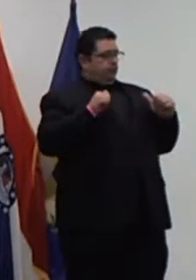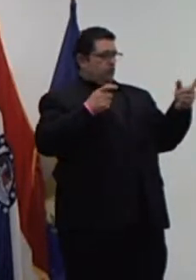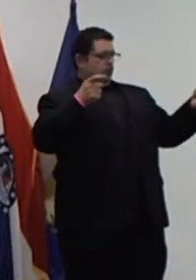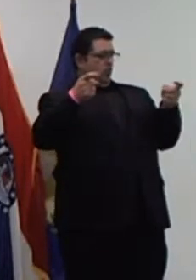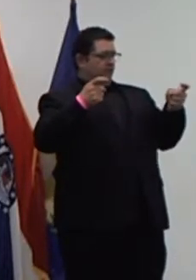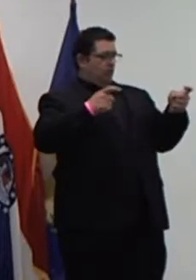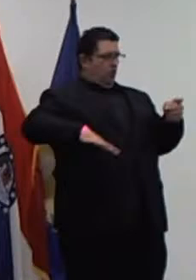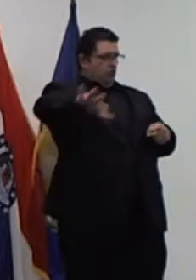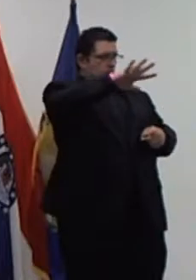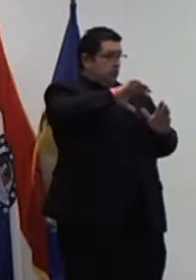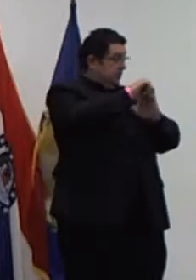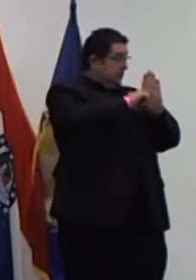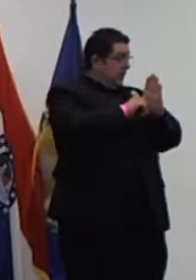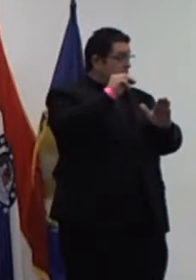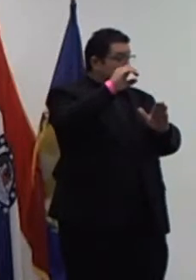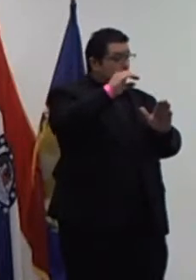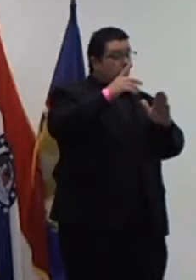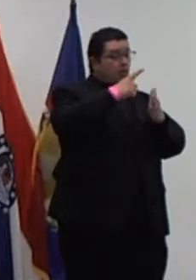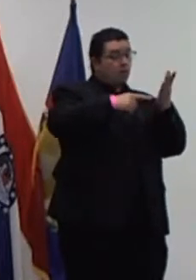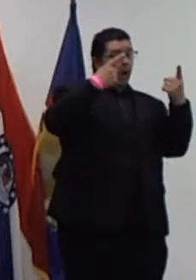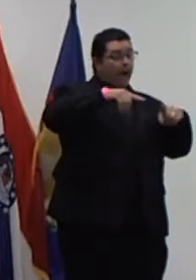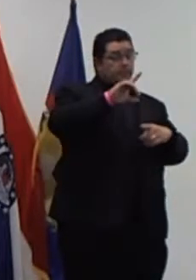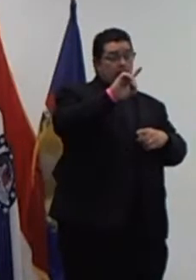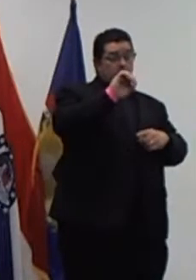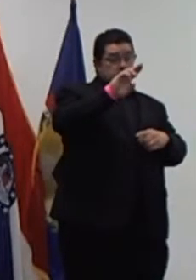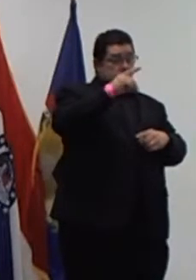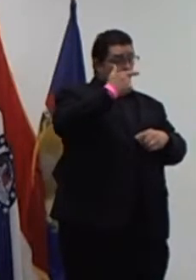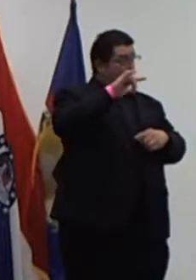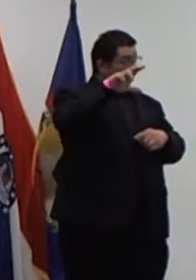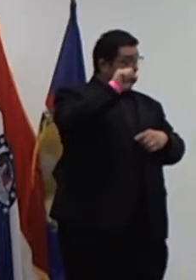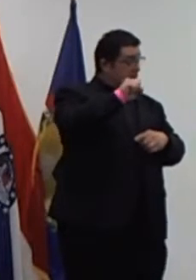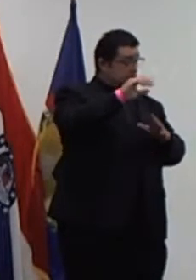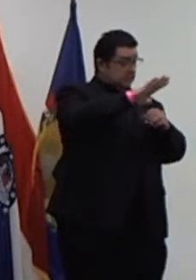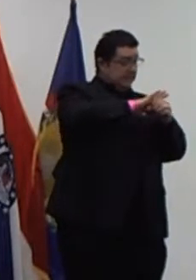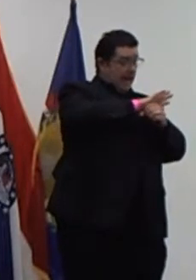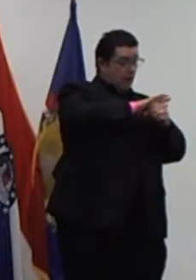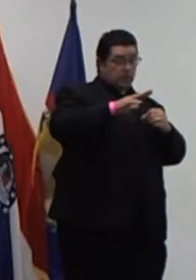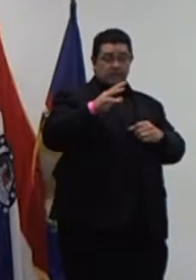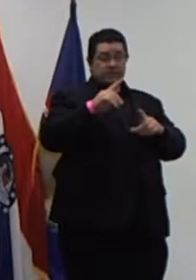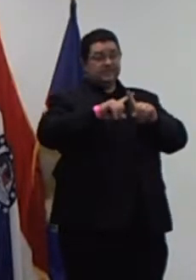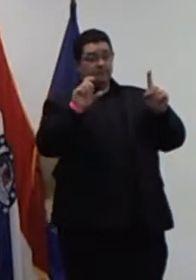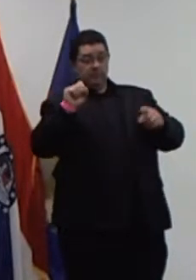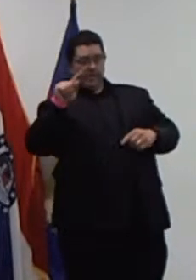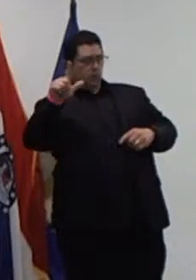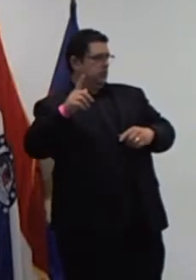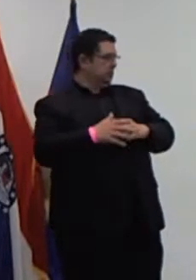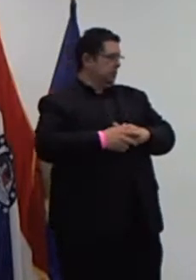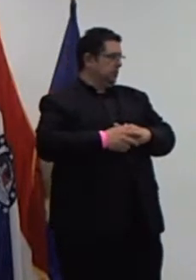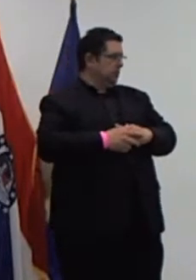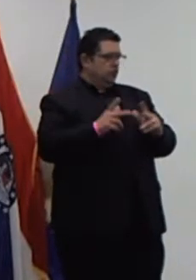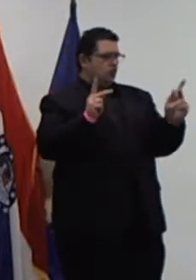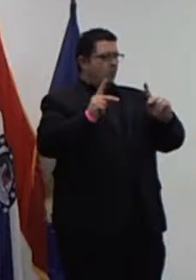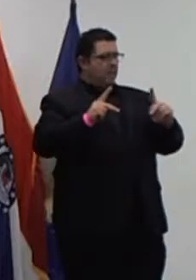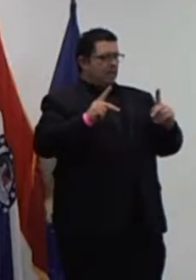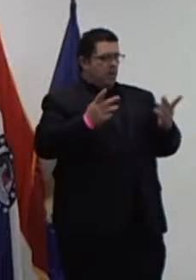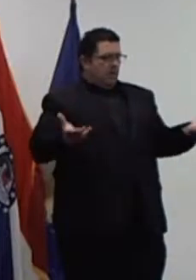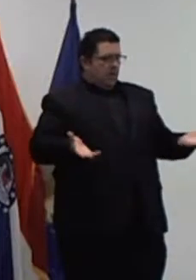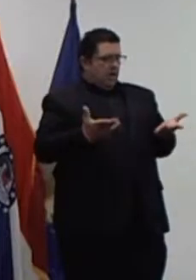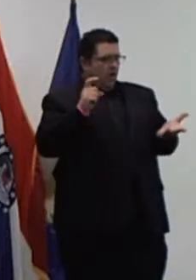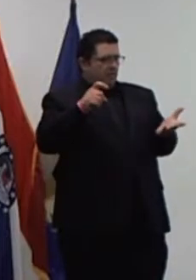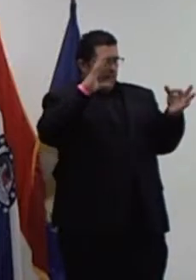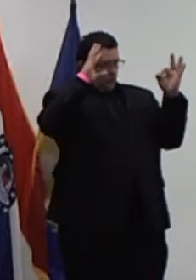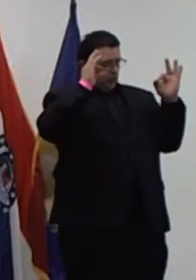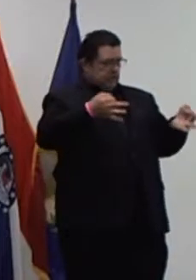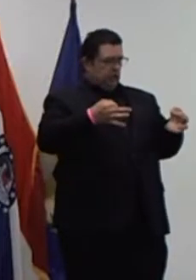of Missouri, and what happens in Douglas County, Missouri, is much different in St. Louis County. And so people on the ground have to make those decisions.